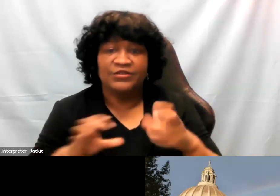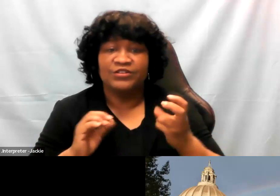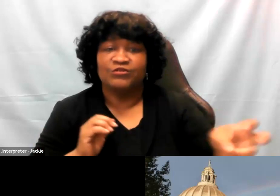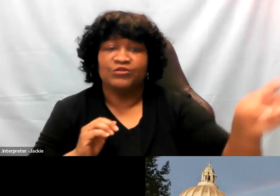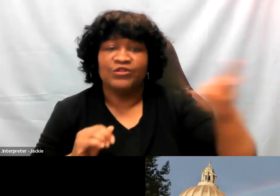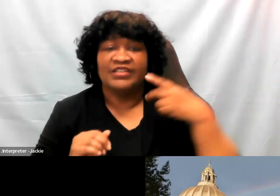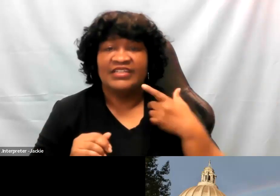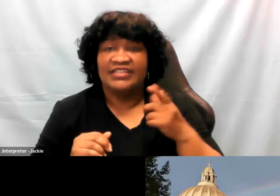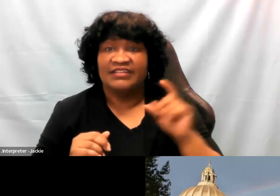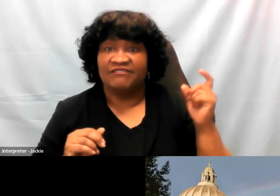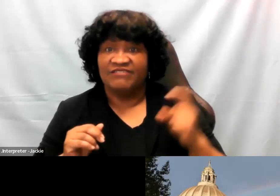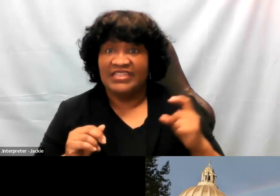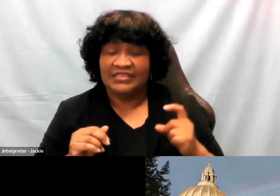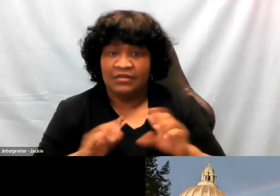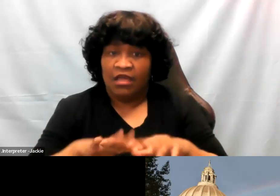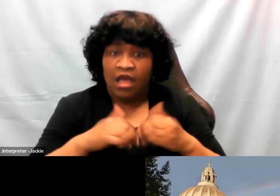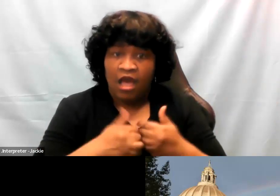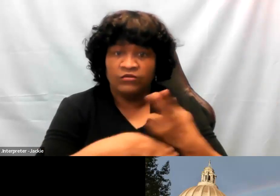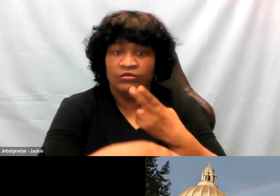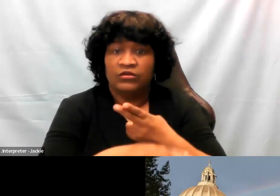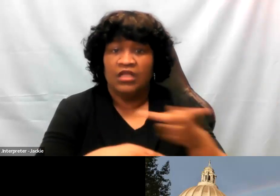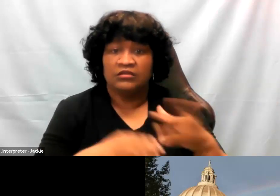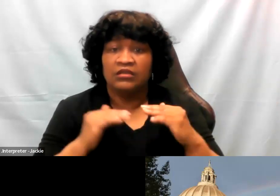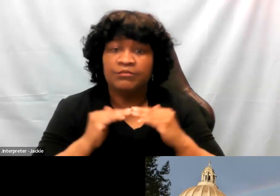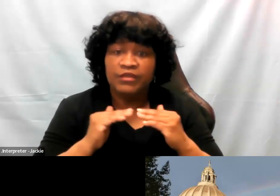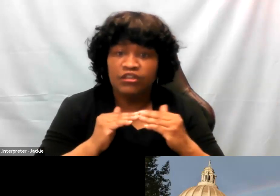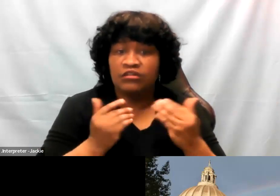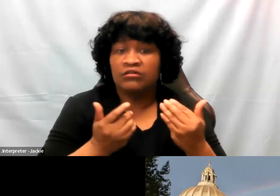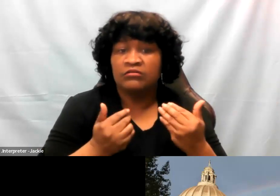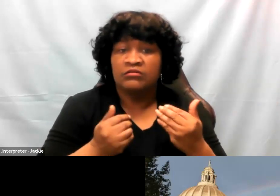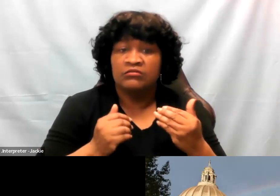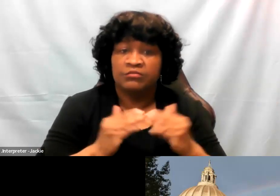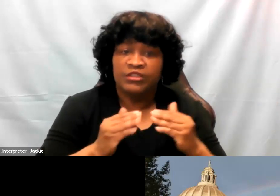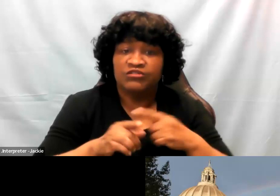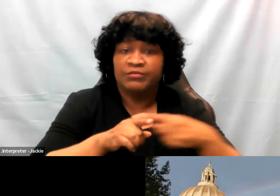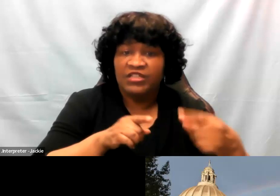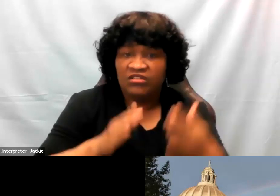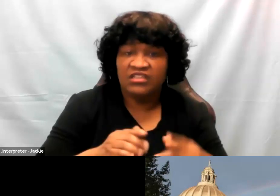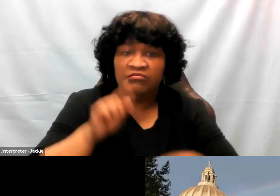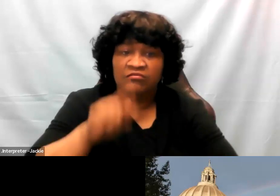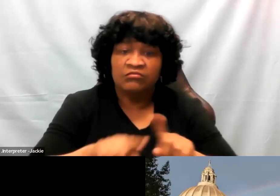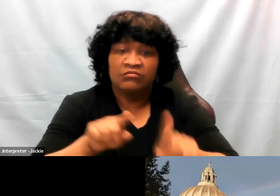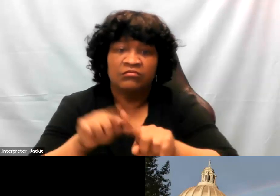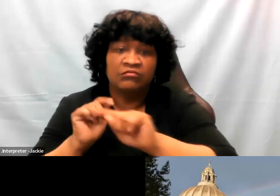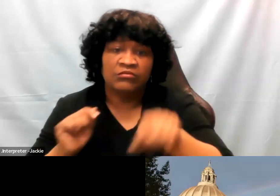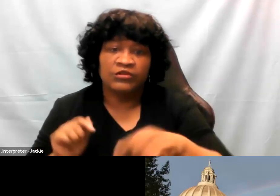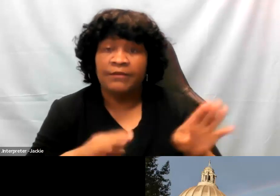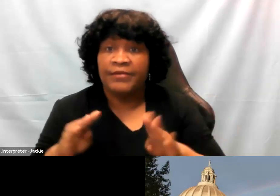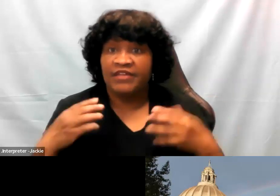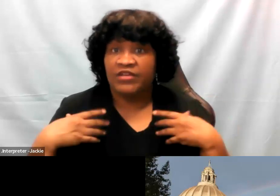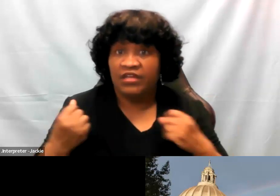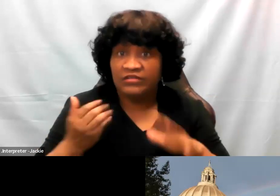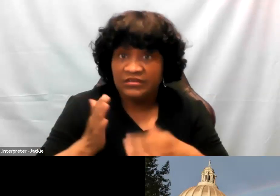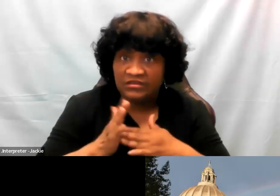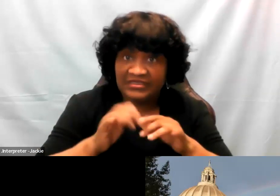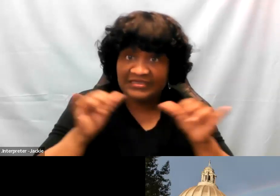Phoenix on how they're utilizing peer specialists in all aspects of our behavioral health system. We